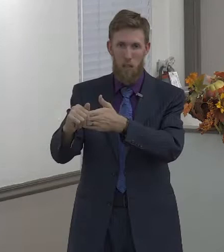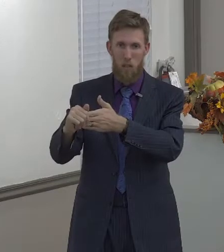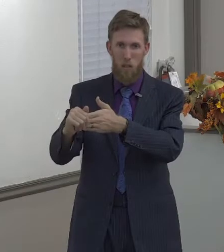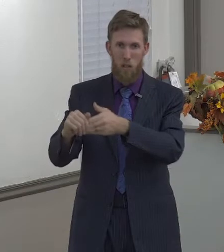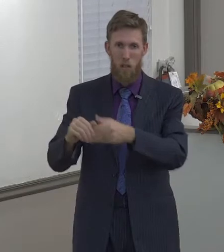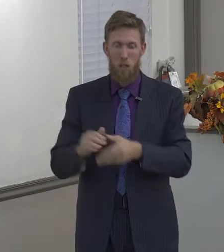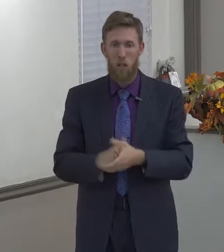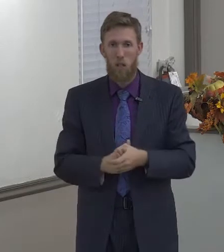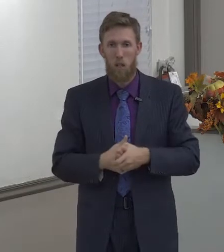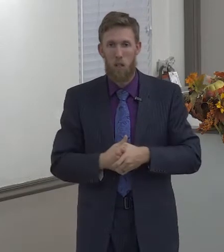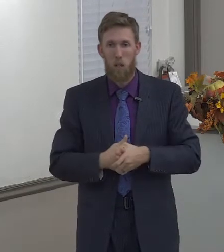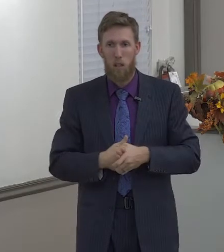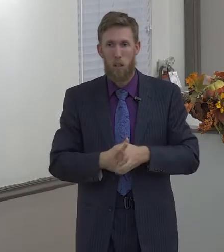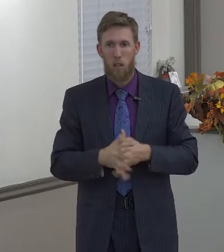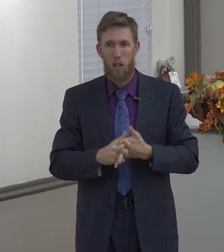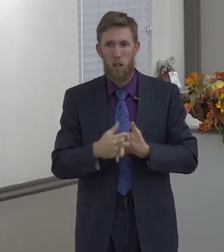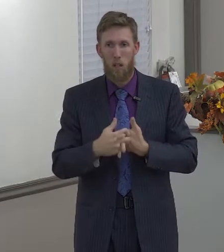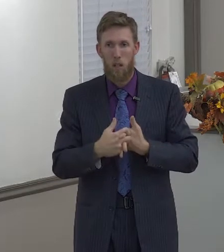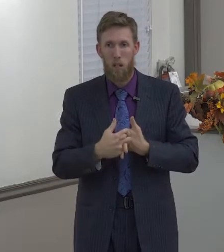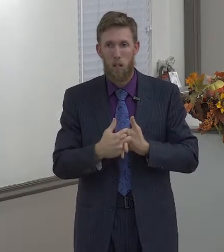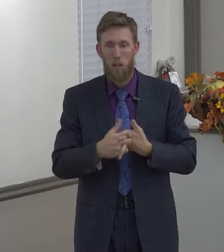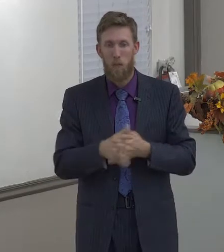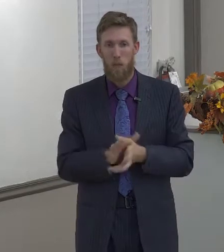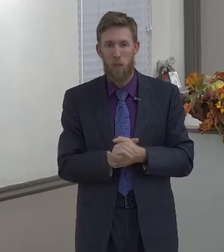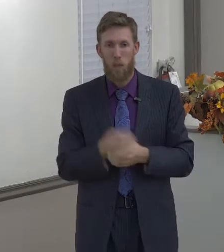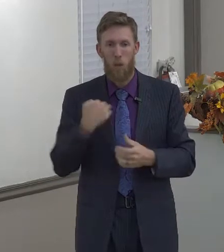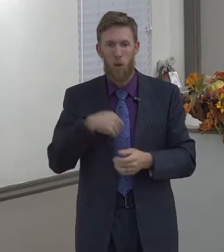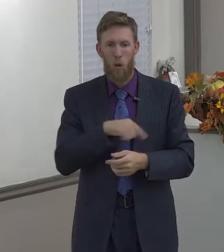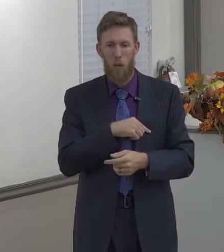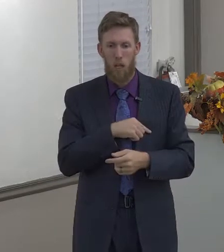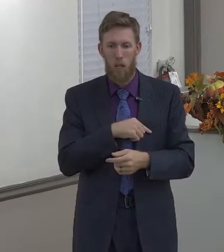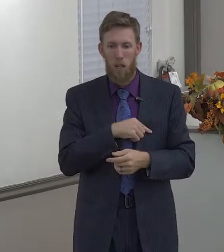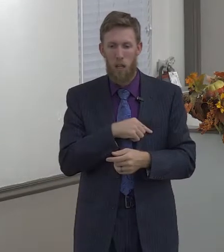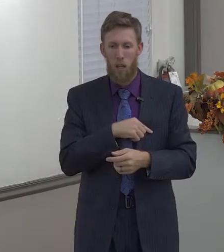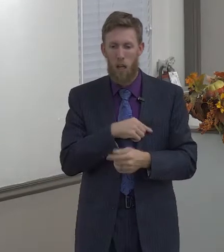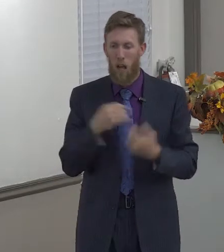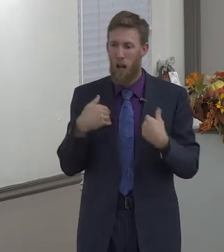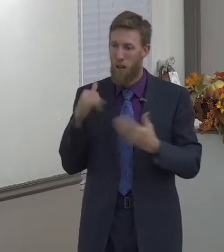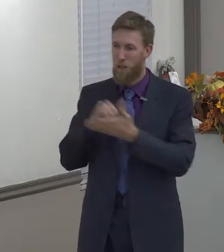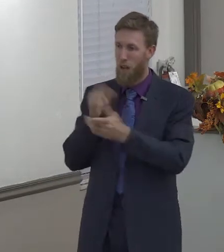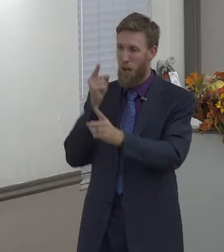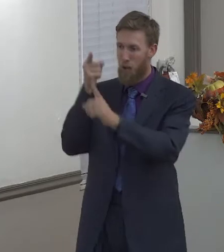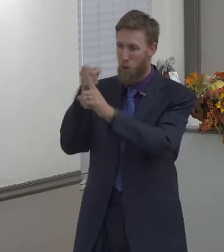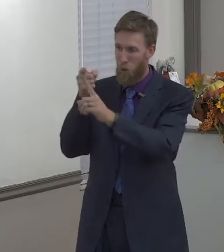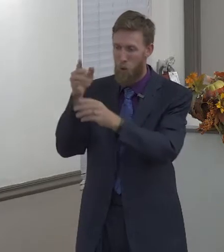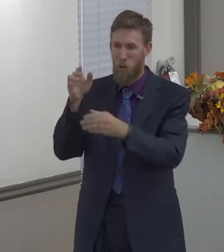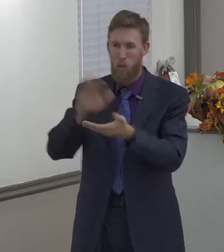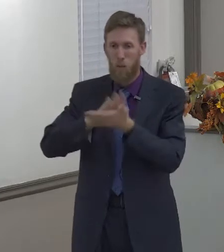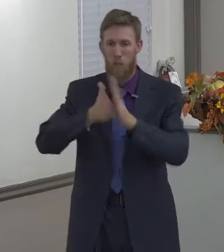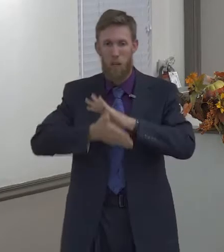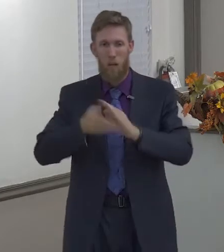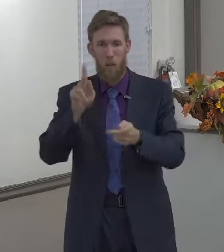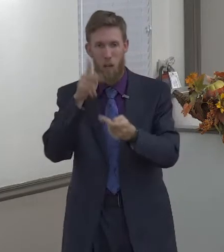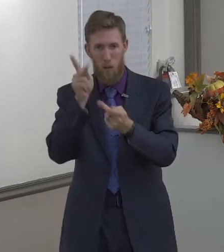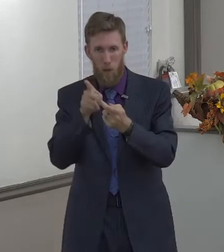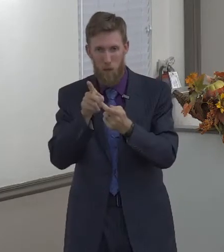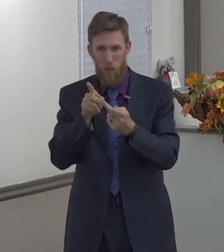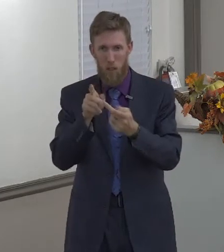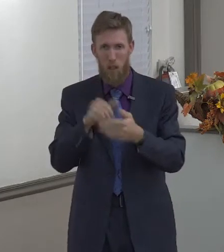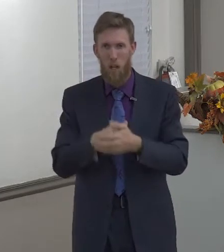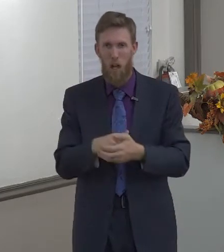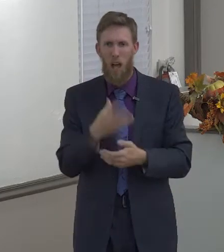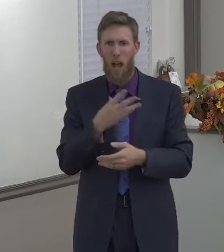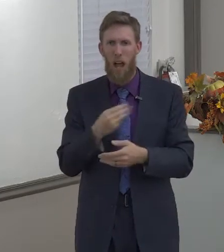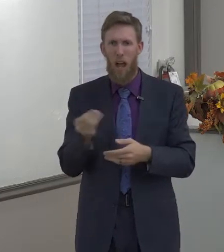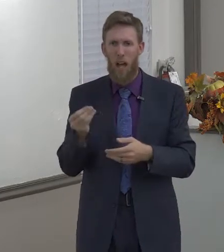There is a mission available to all members. I don't know if you all have gone to